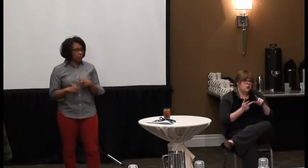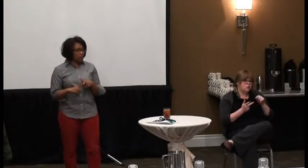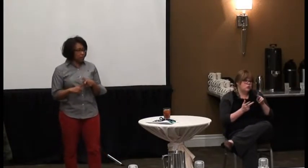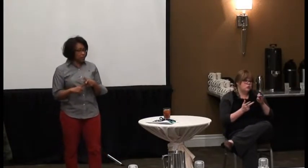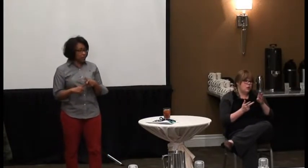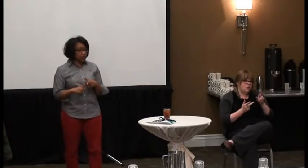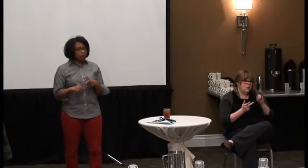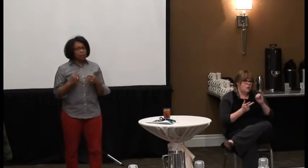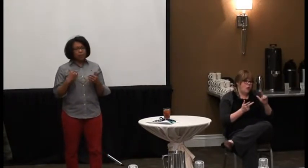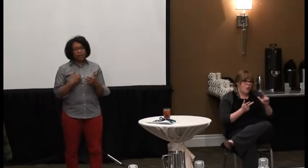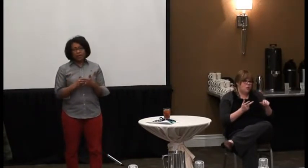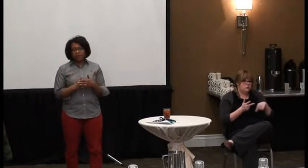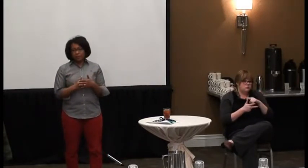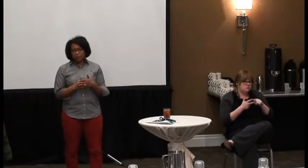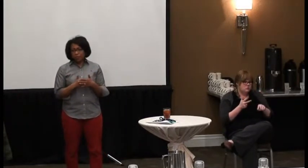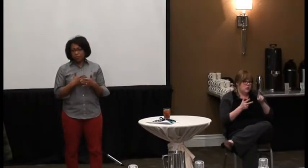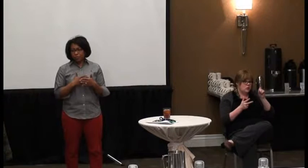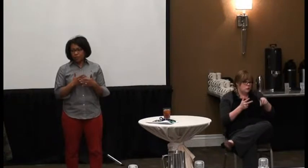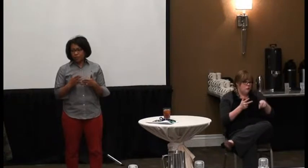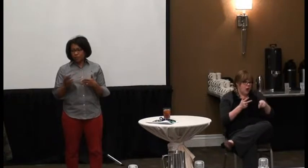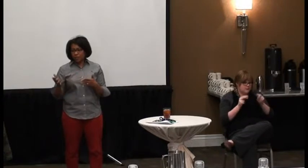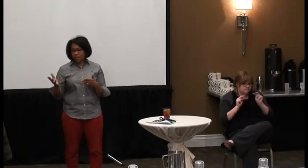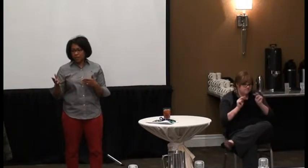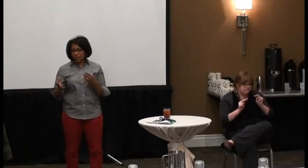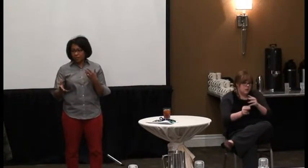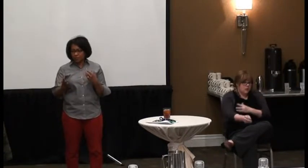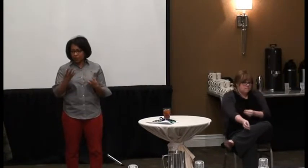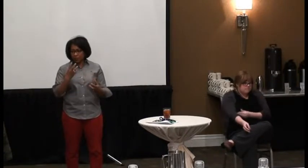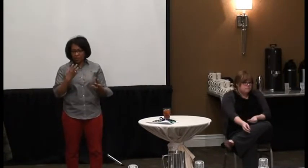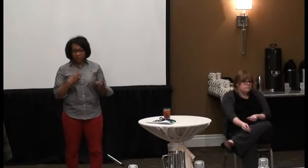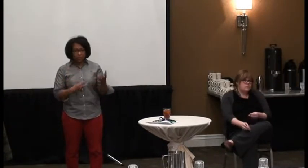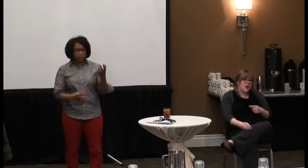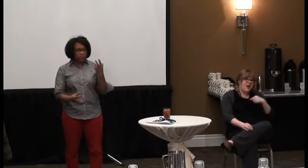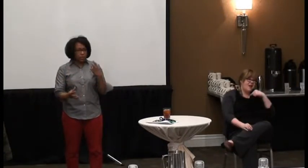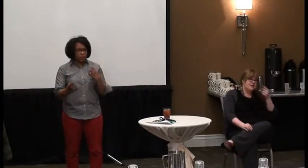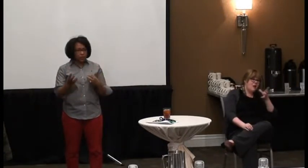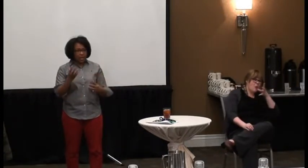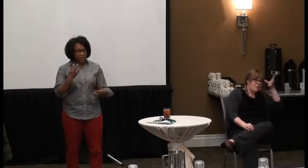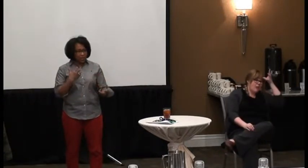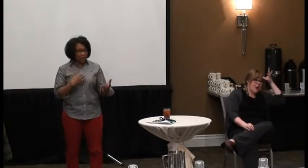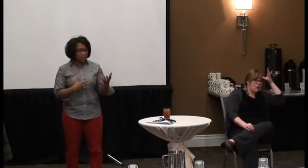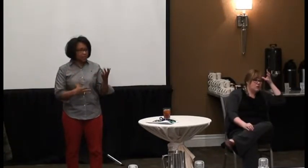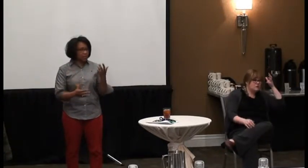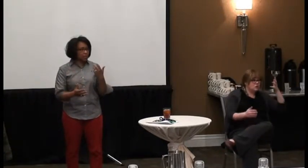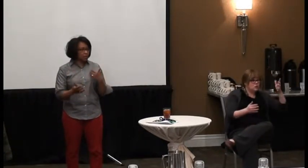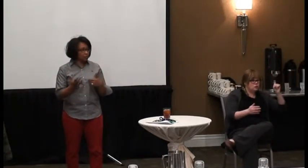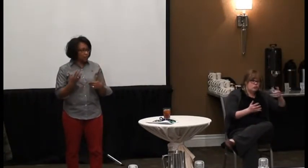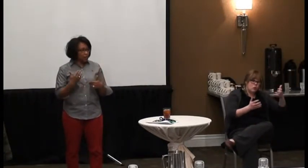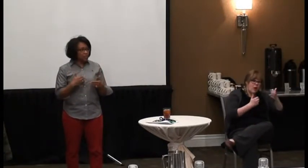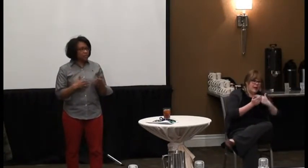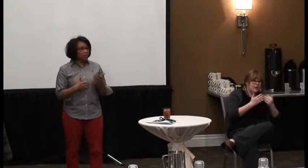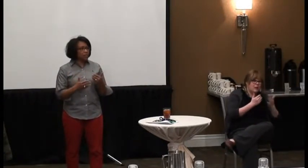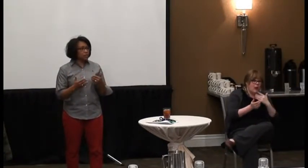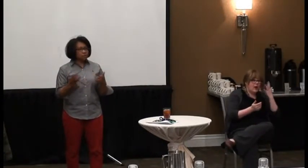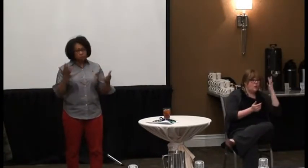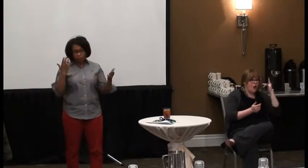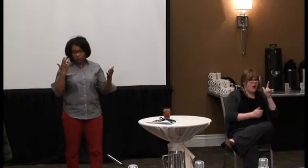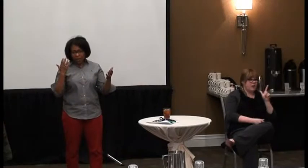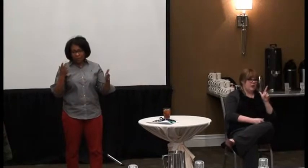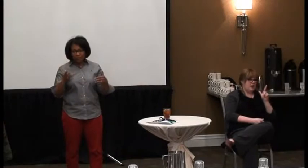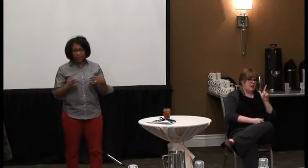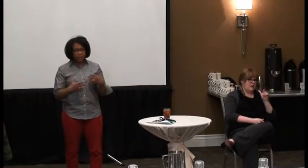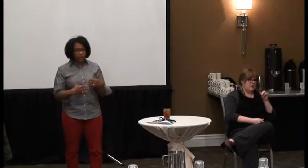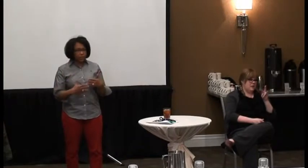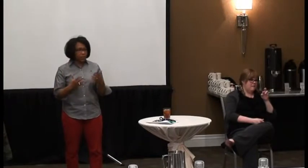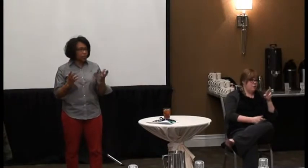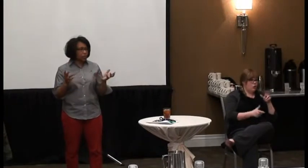have blood monitoring. But I tell parents you should monitor anyway because their liver and kidneys, you've got these medicines in them. As far as